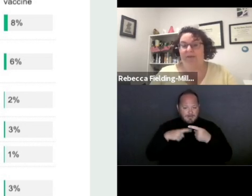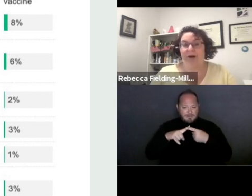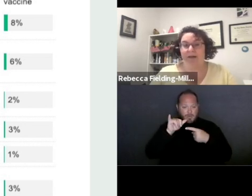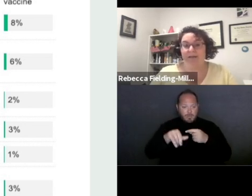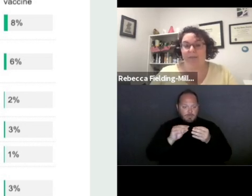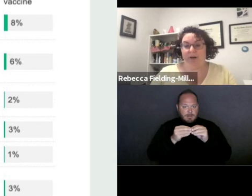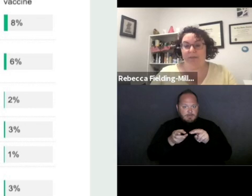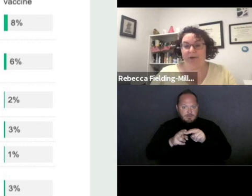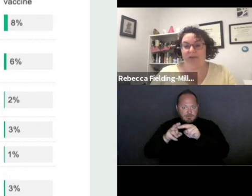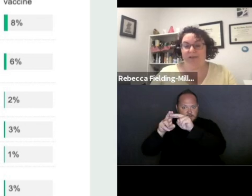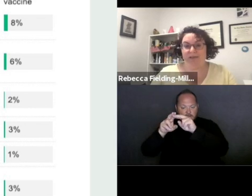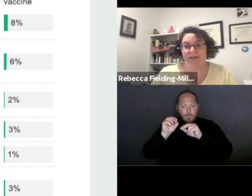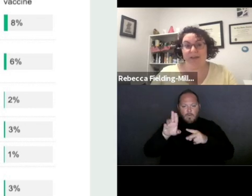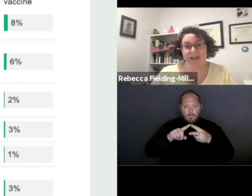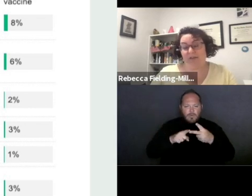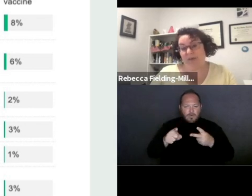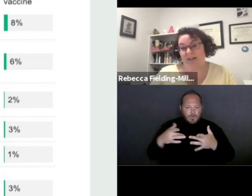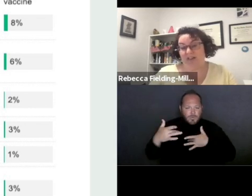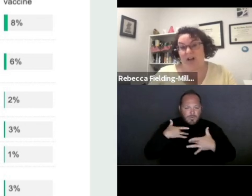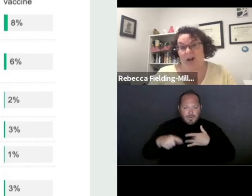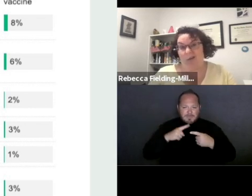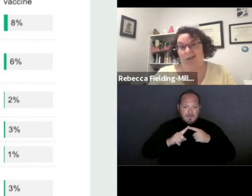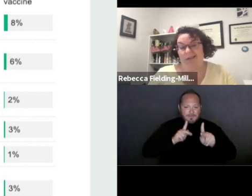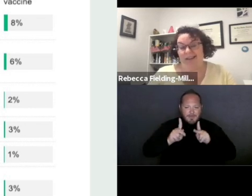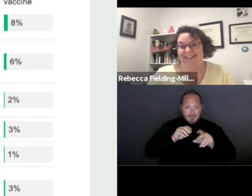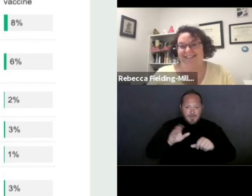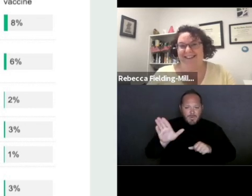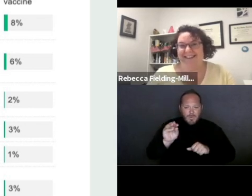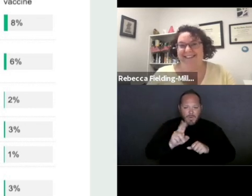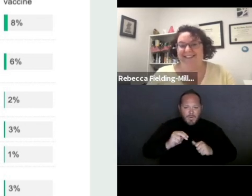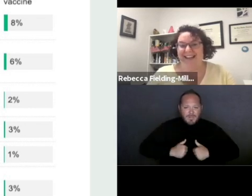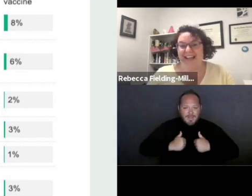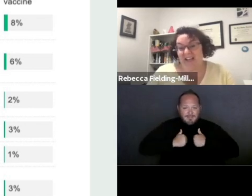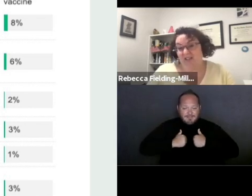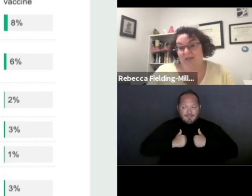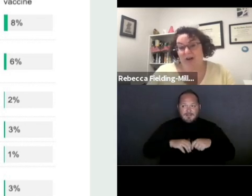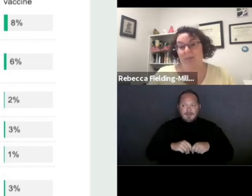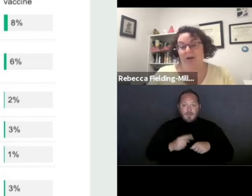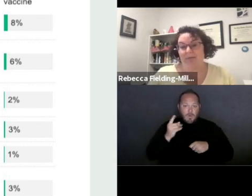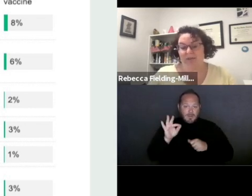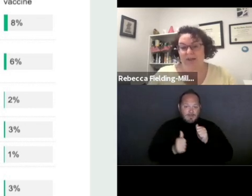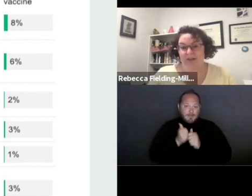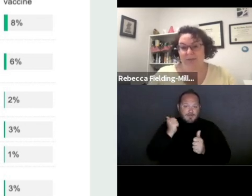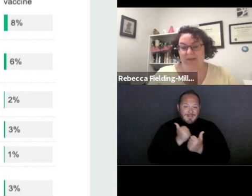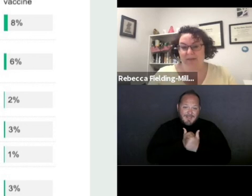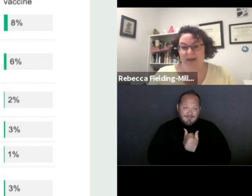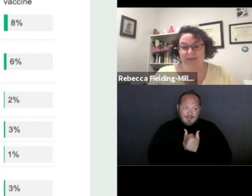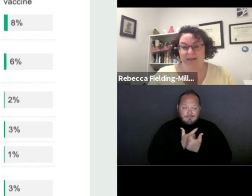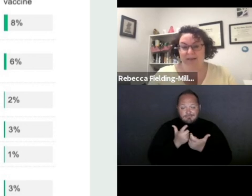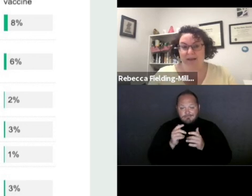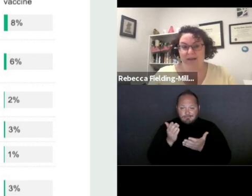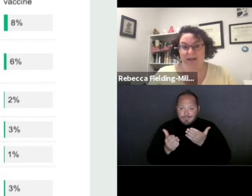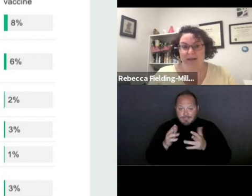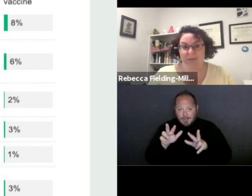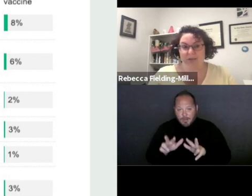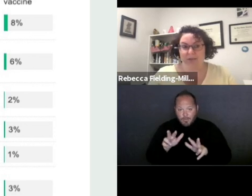your life, honestly, one of the most loving, if potentially awkward things you can do is just start up a conversation about the